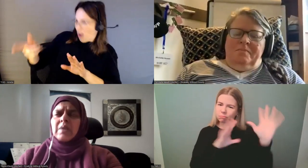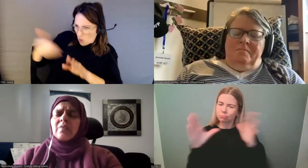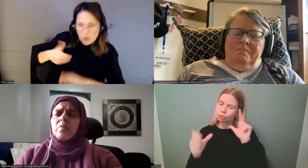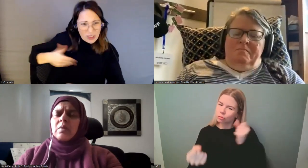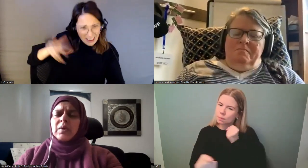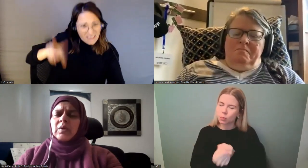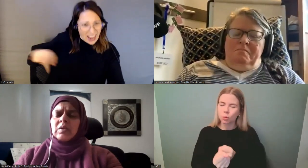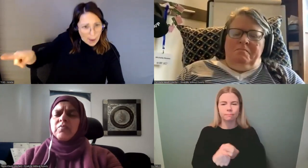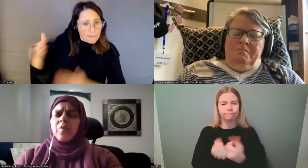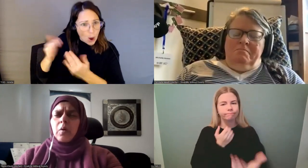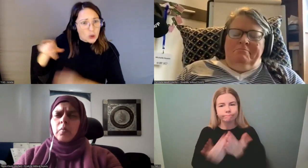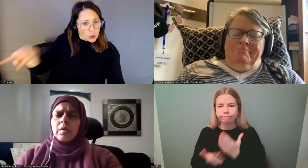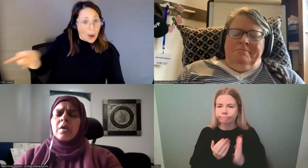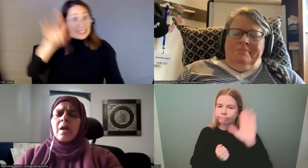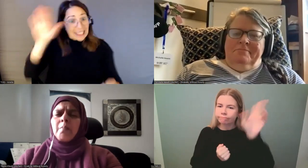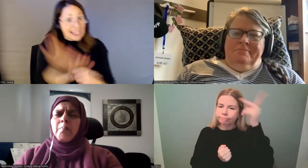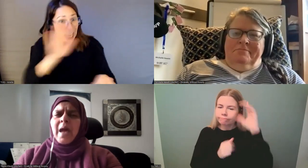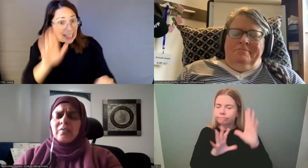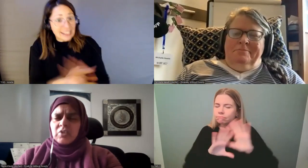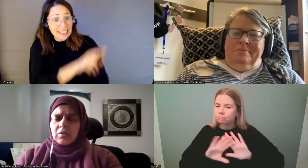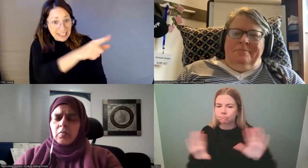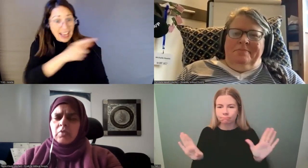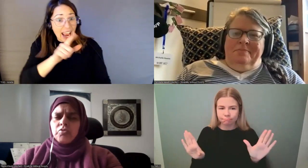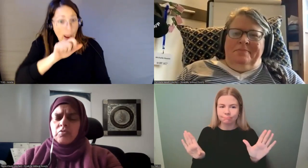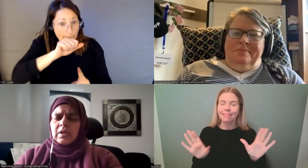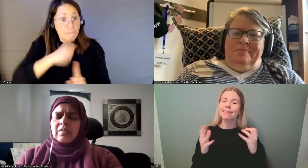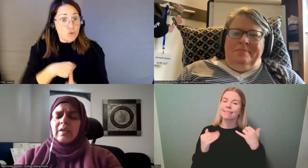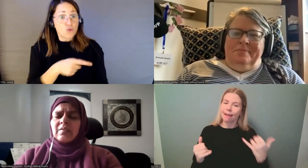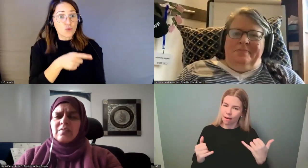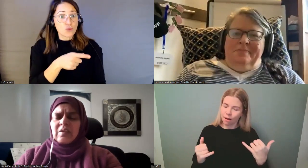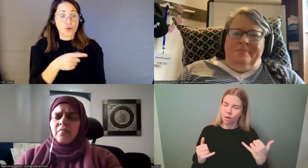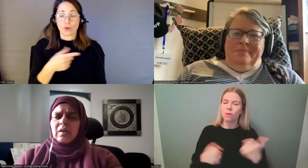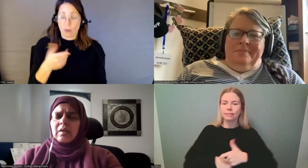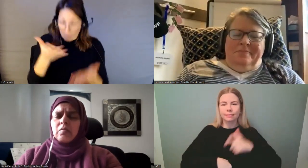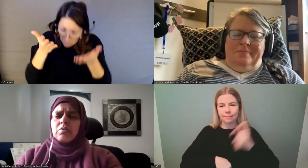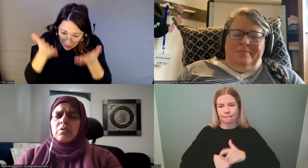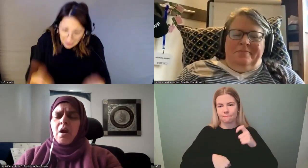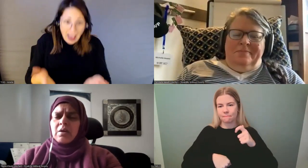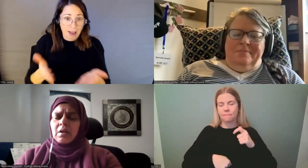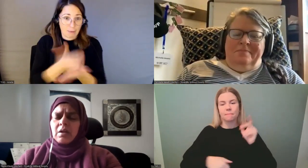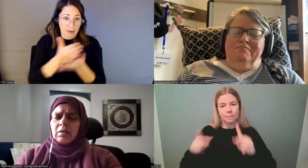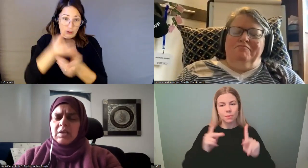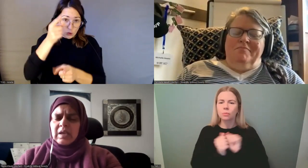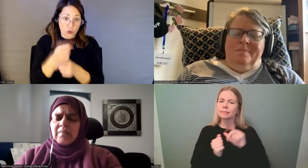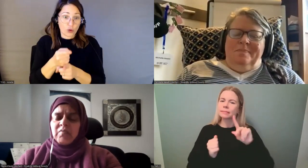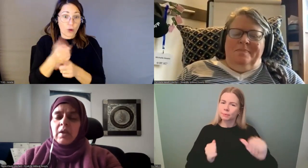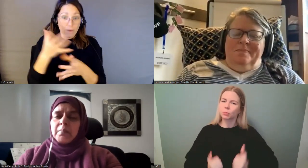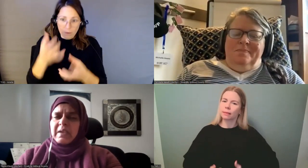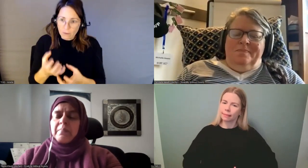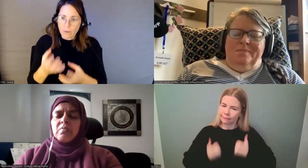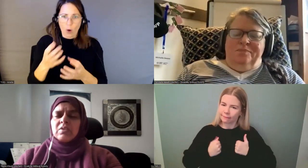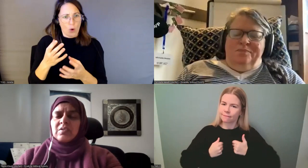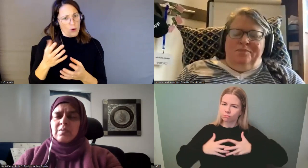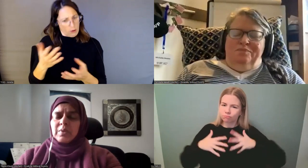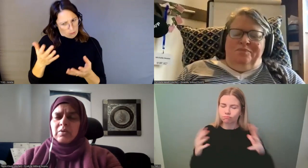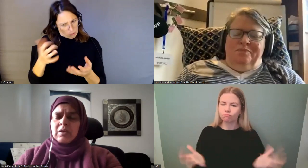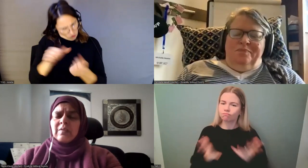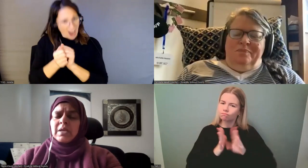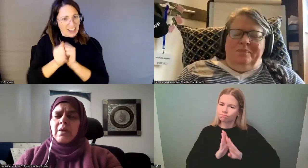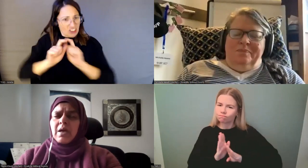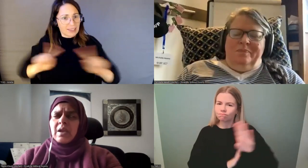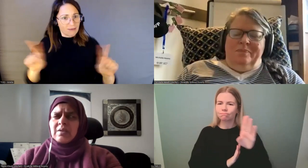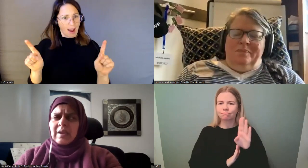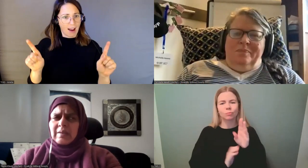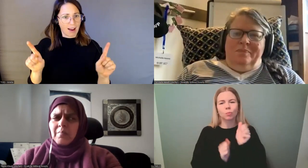time, because we're building forward better. We're doing things differently. We're not going to leave people with